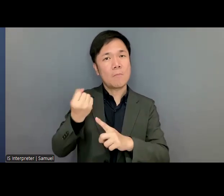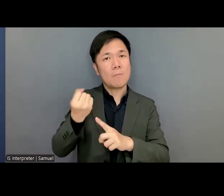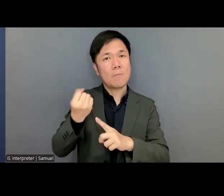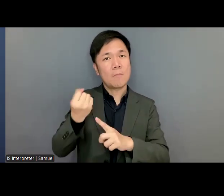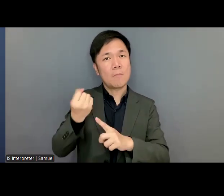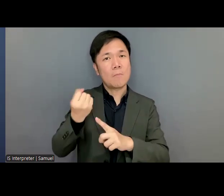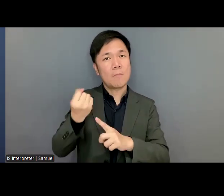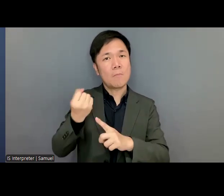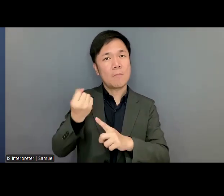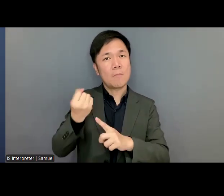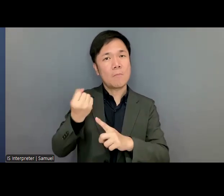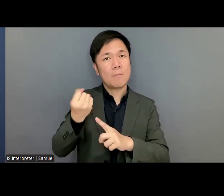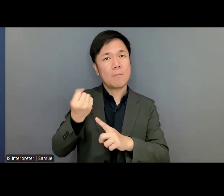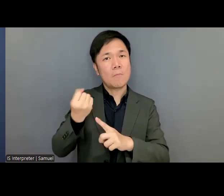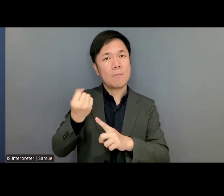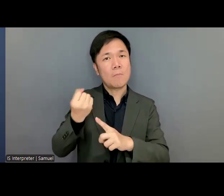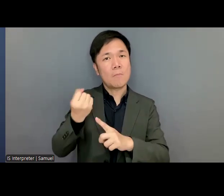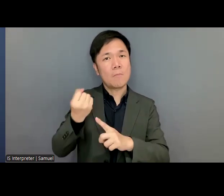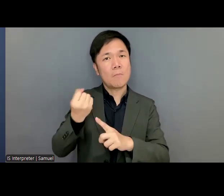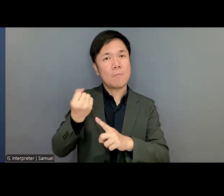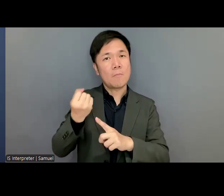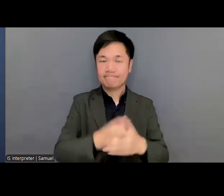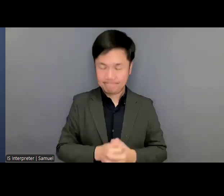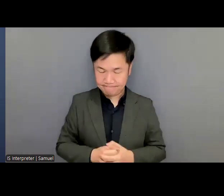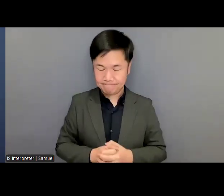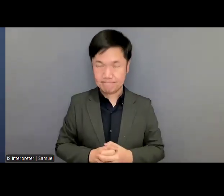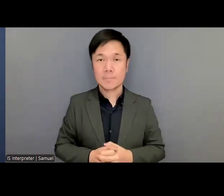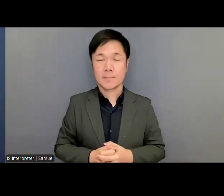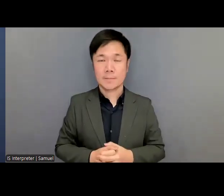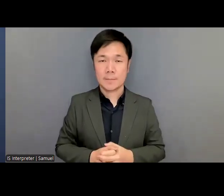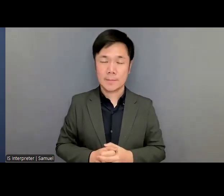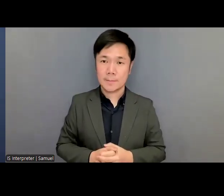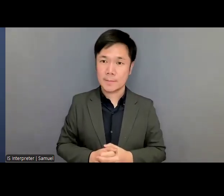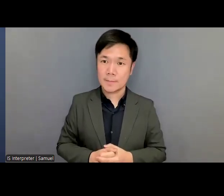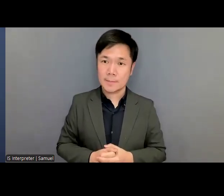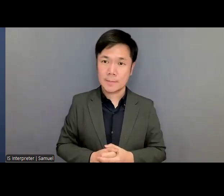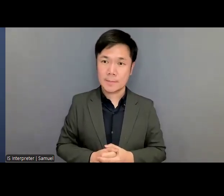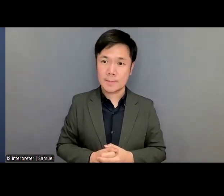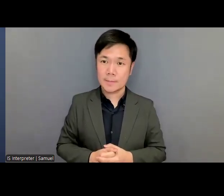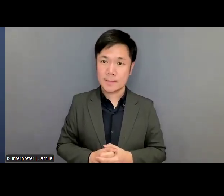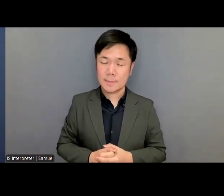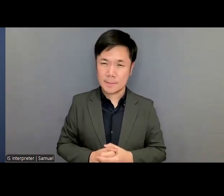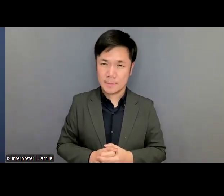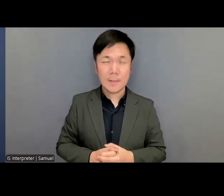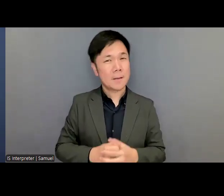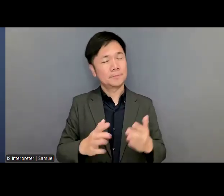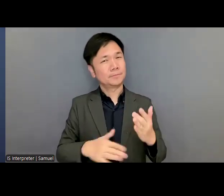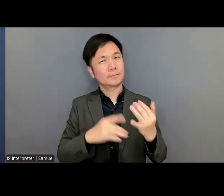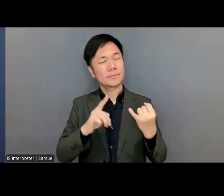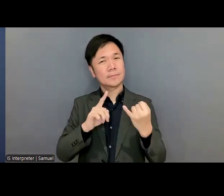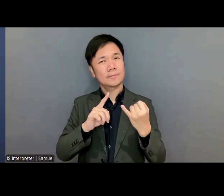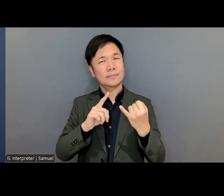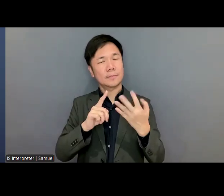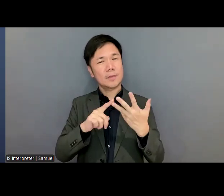for implementation. We're also encouraging the submission